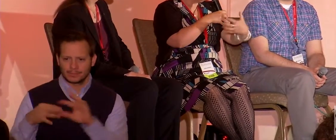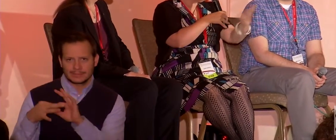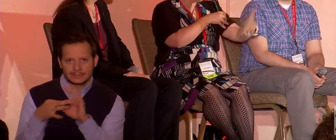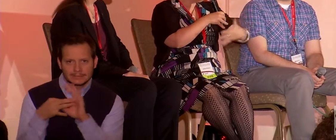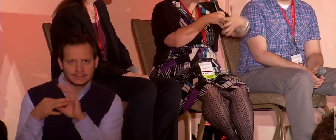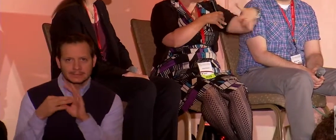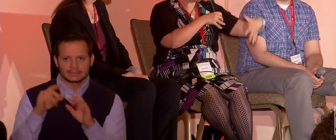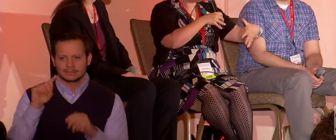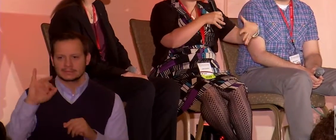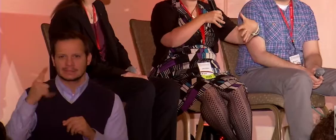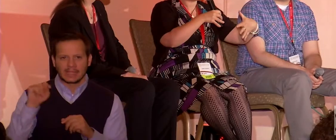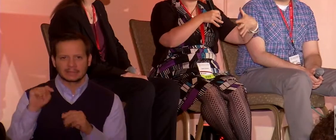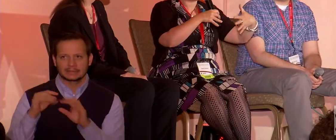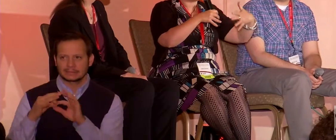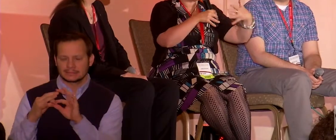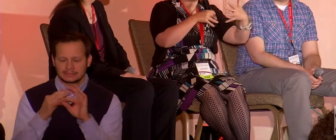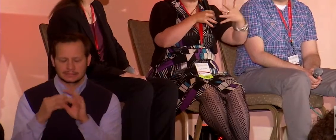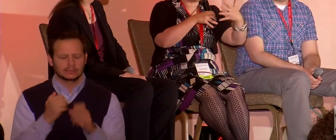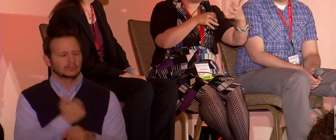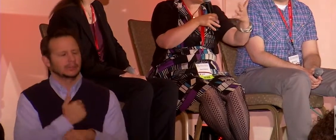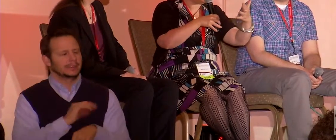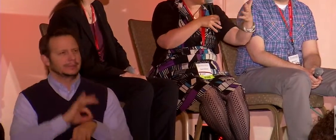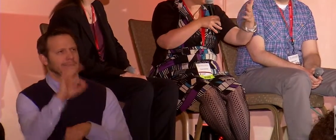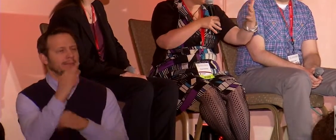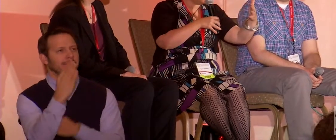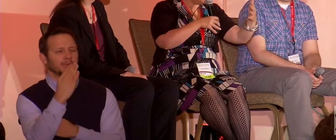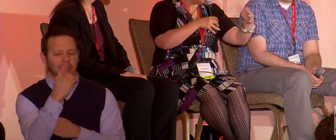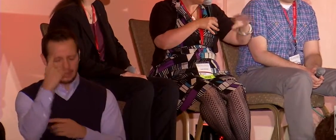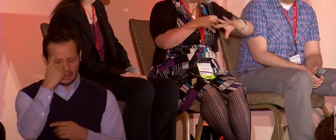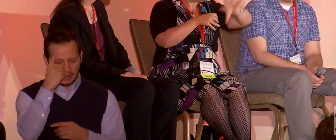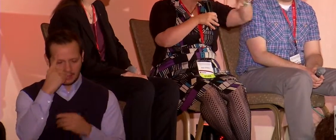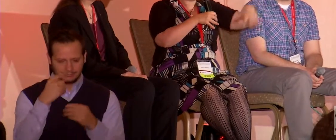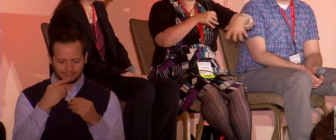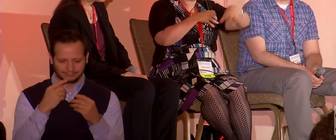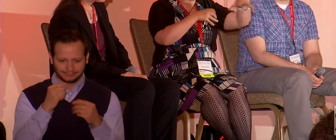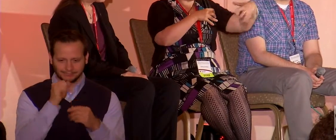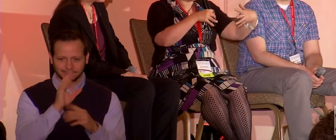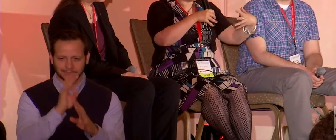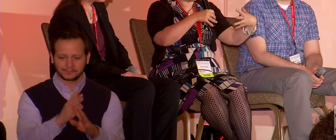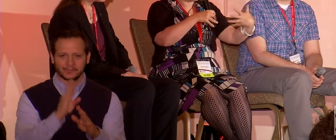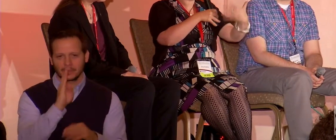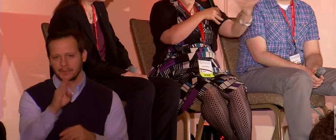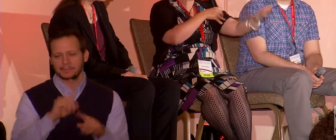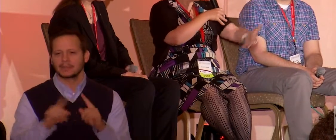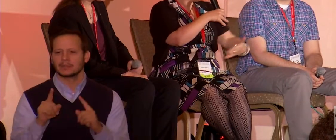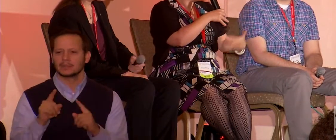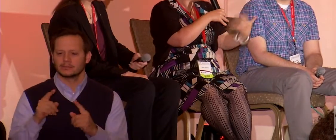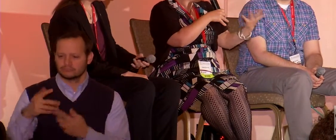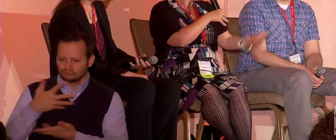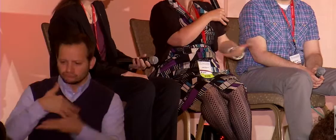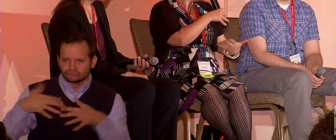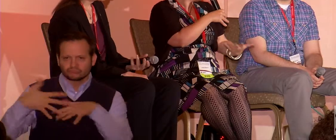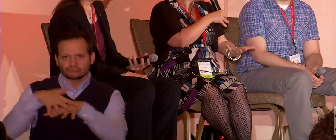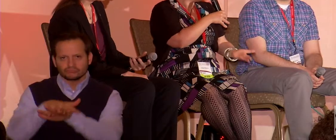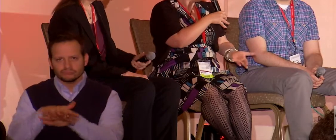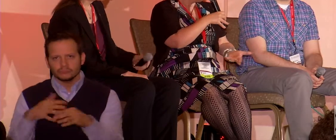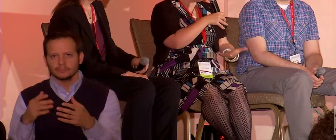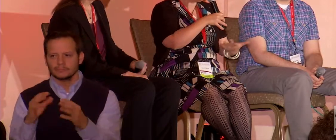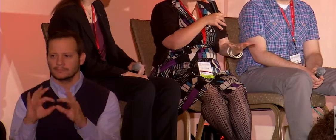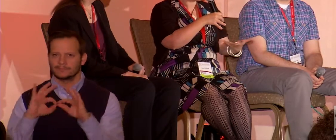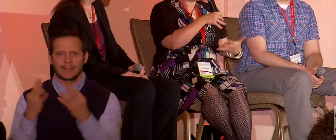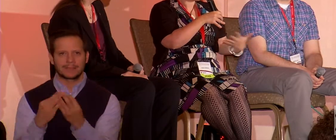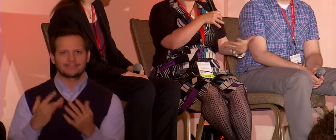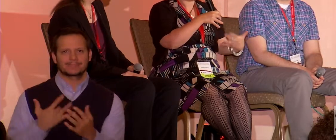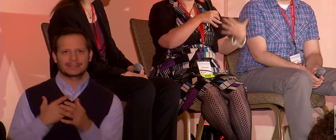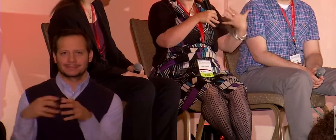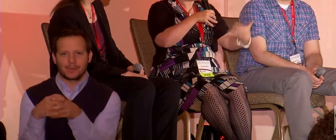tightly. It's 9 o'clock in the morning. I can't think of my language words here. You know, is very interwoven and, you know, like a family. You know,